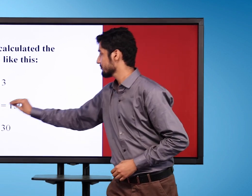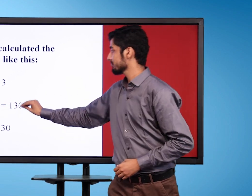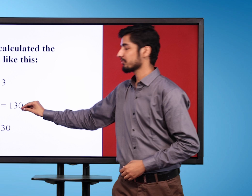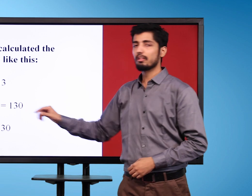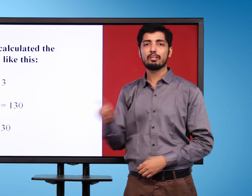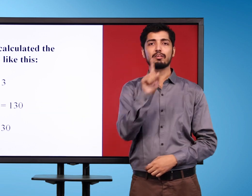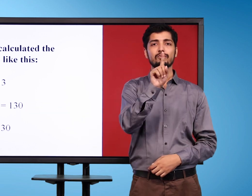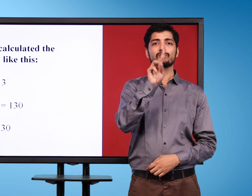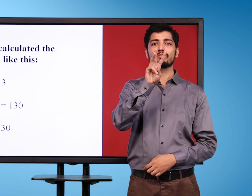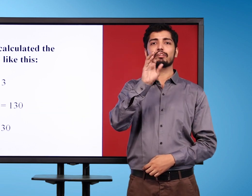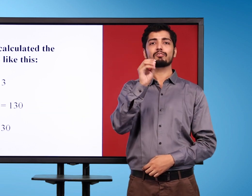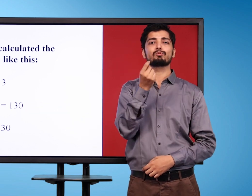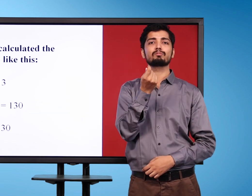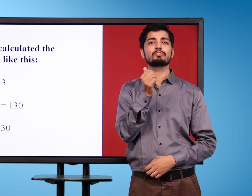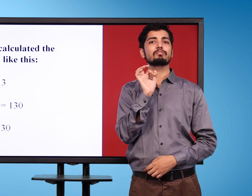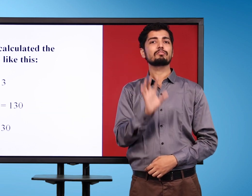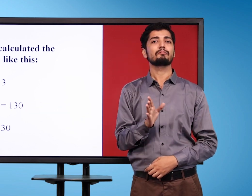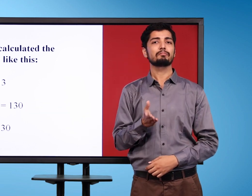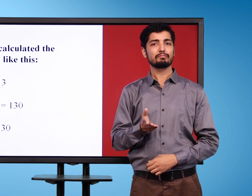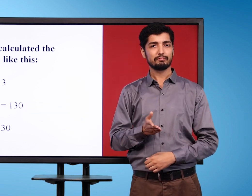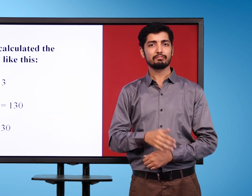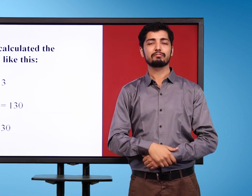Answer: 130 rupees.